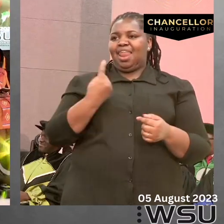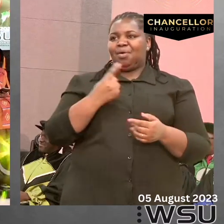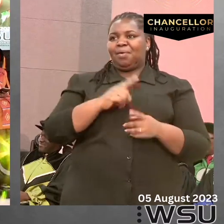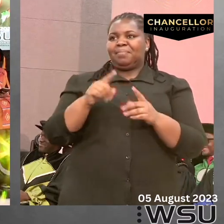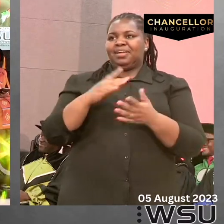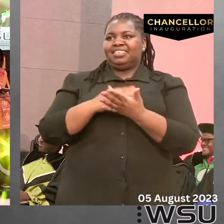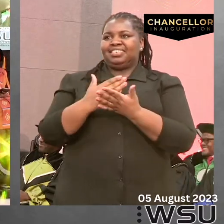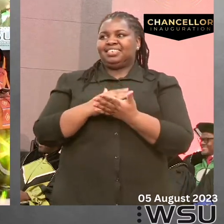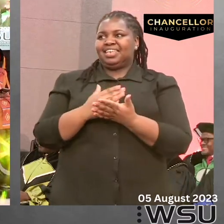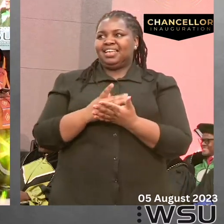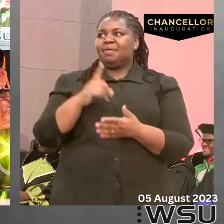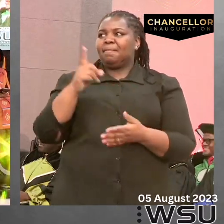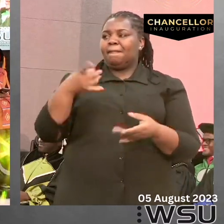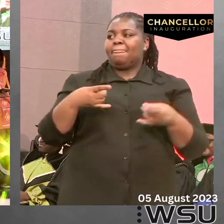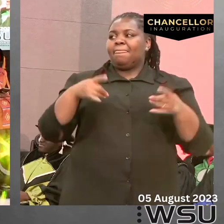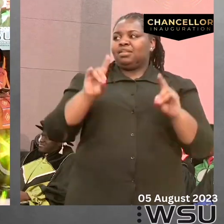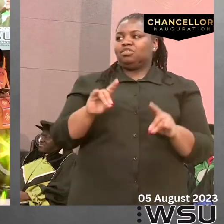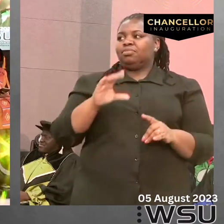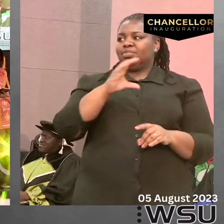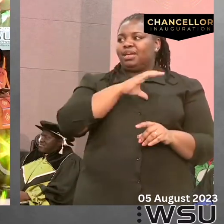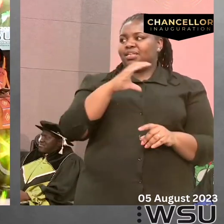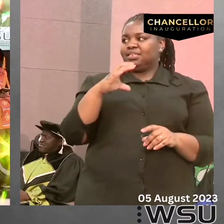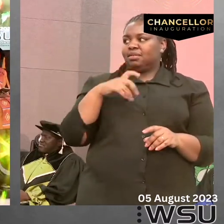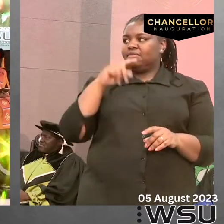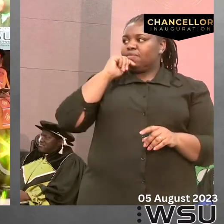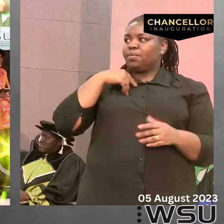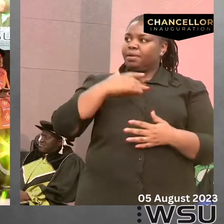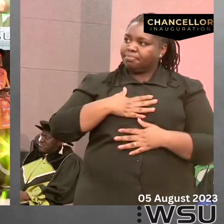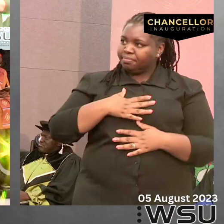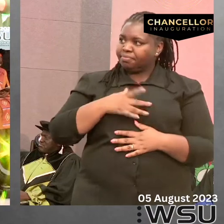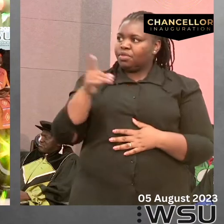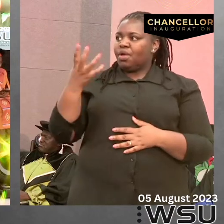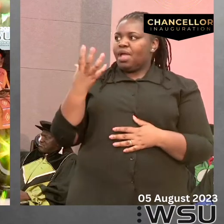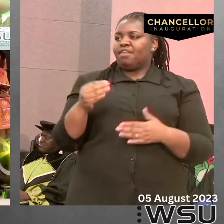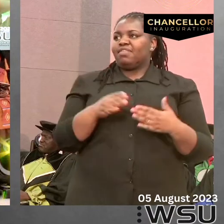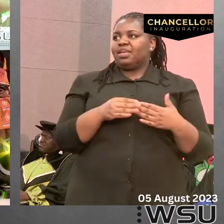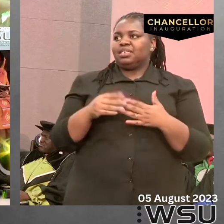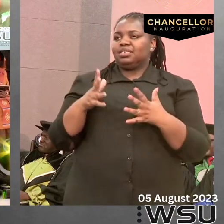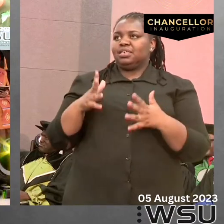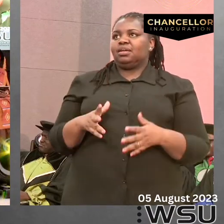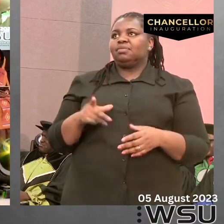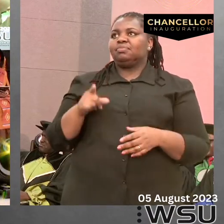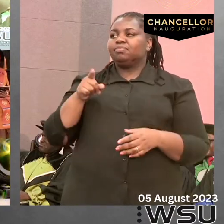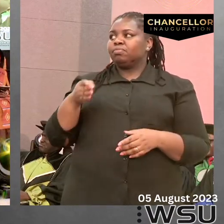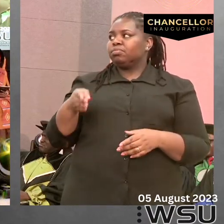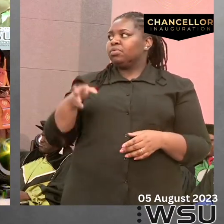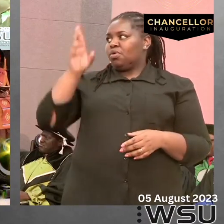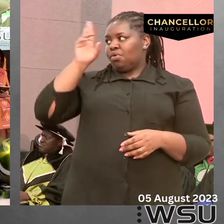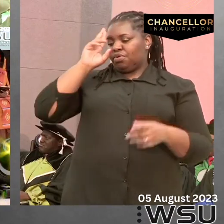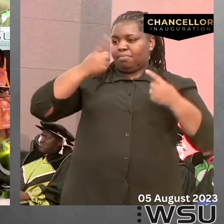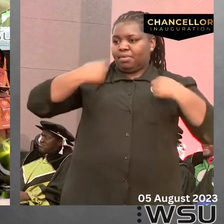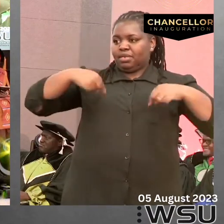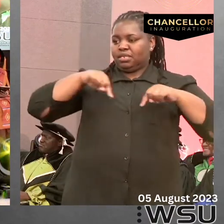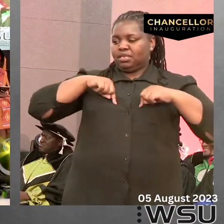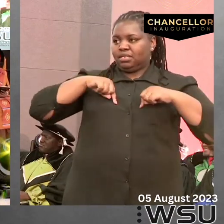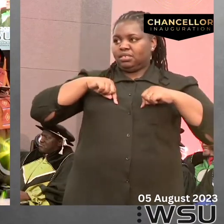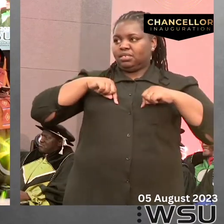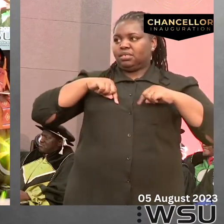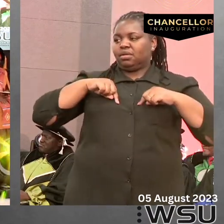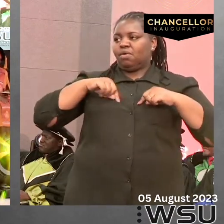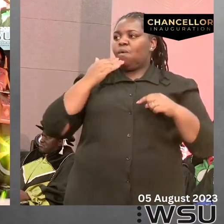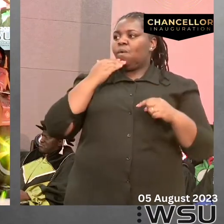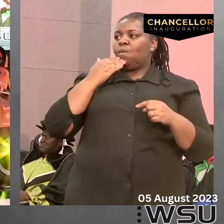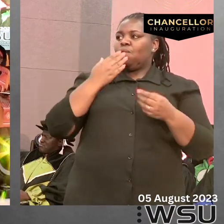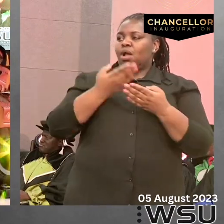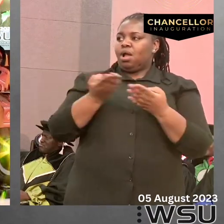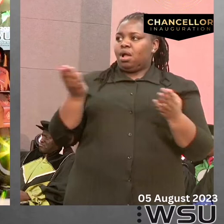share. To the chairperson of council, we are really honored to have a leader of your caliber. You reminded us of who